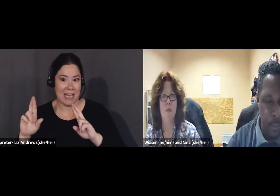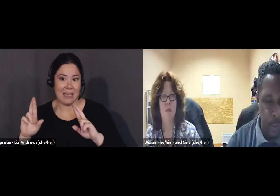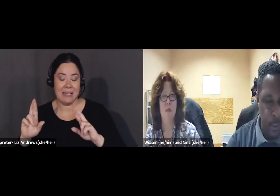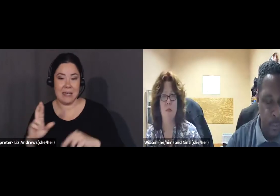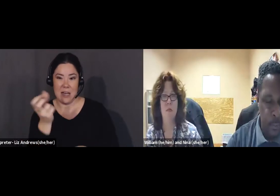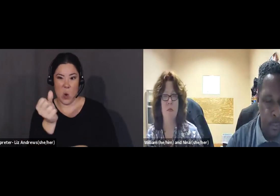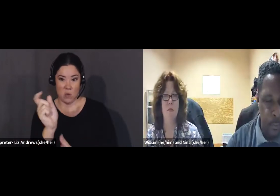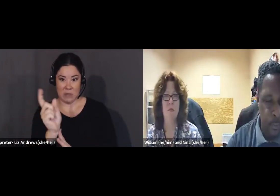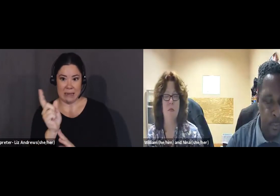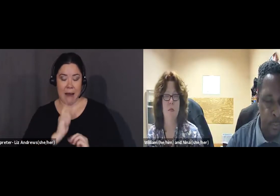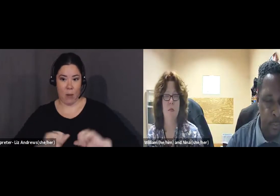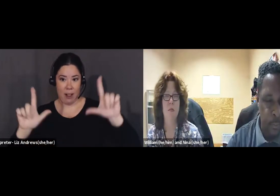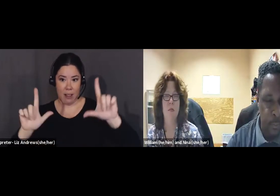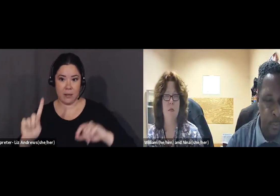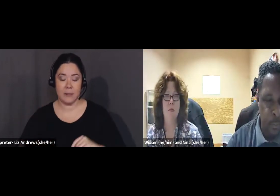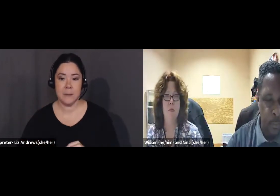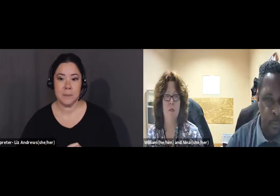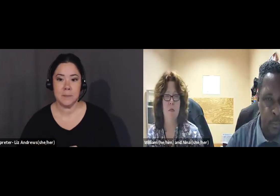1 second.